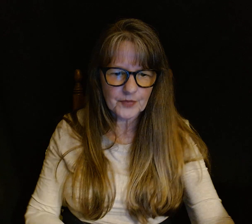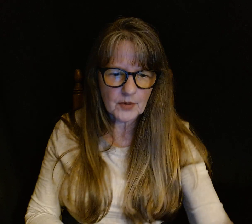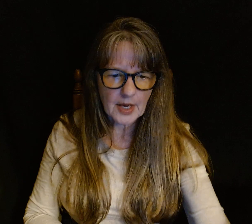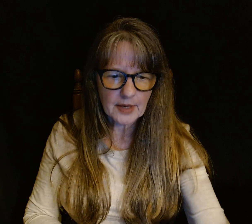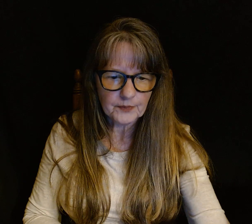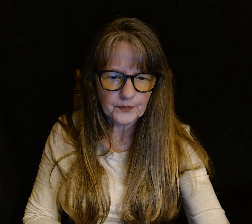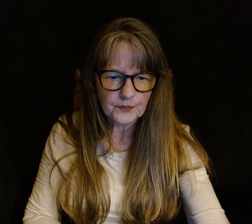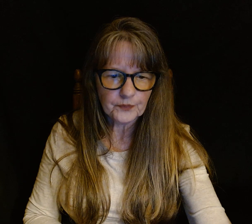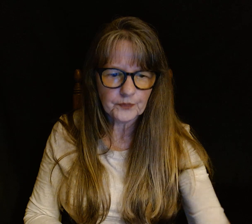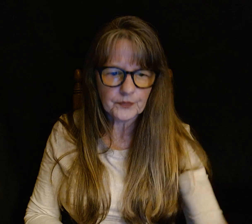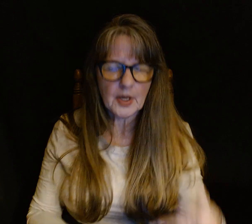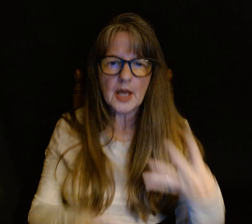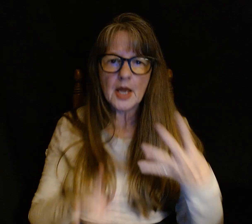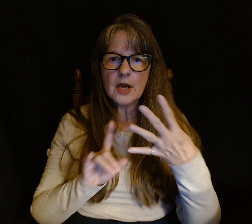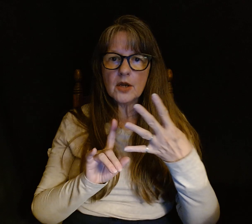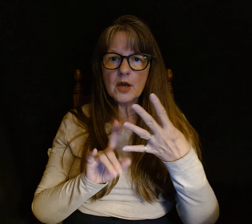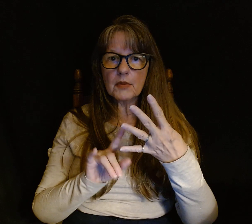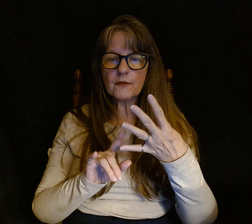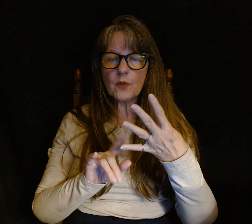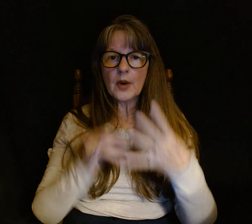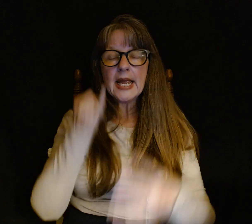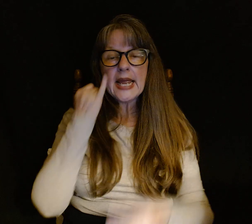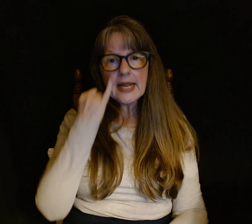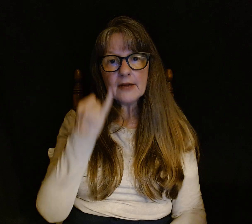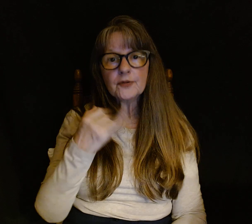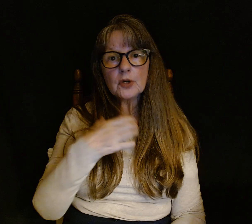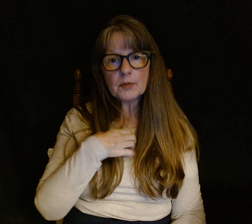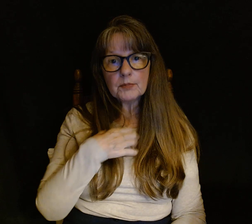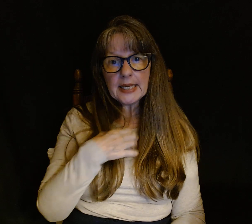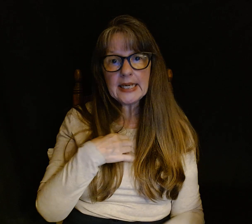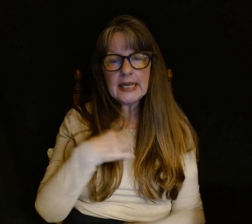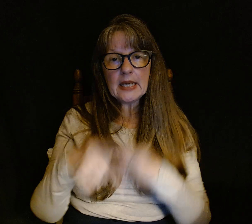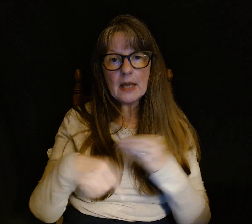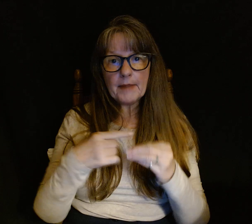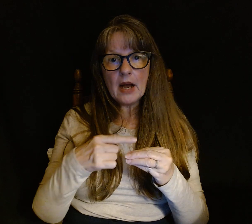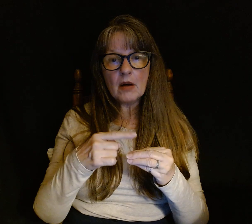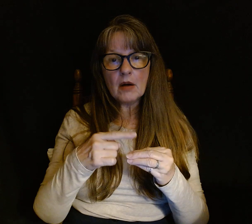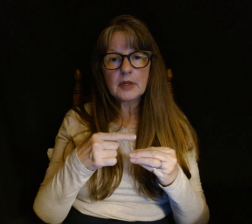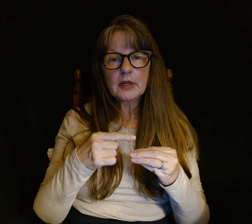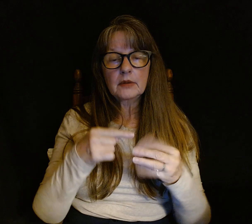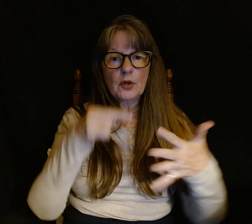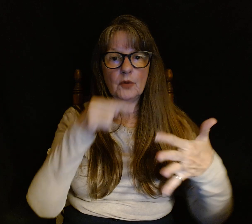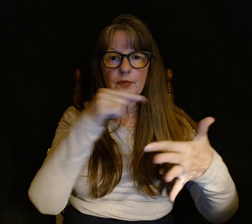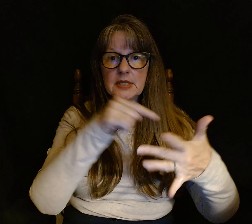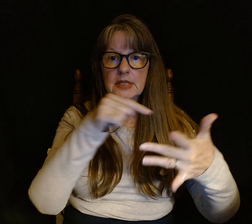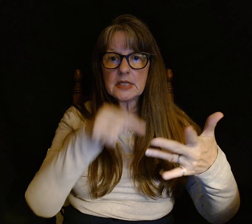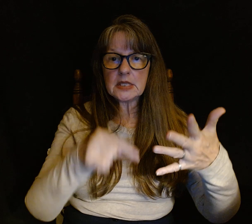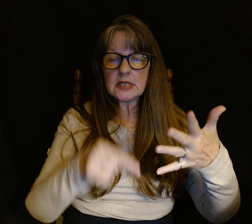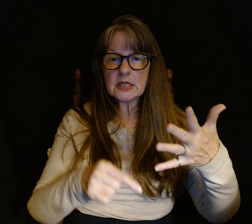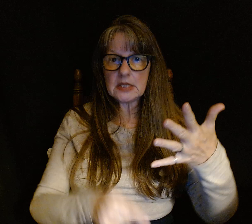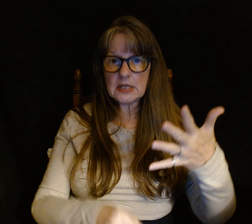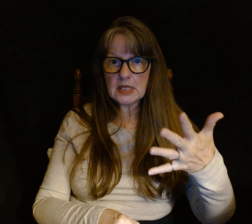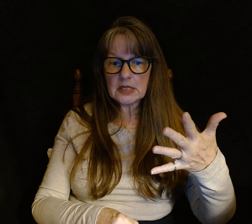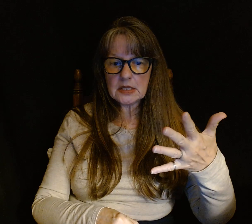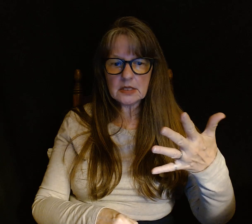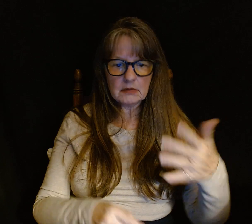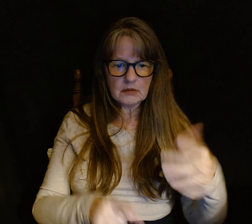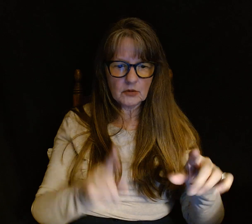Okay. Number 4. If they're complaining about, this, there's